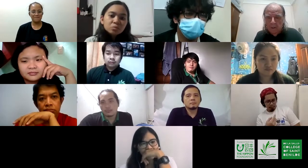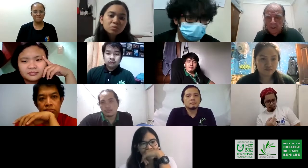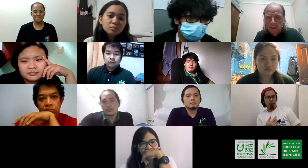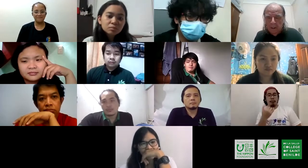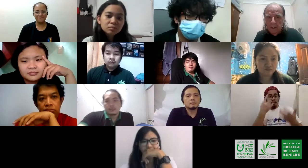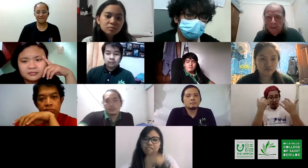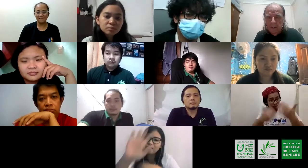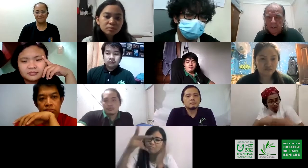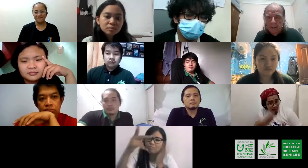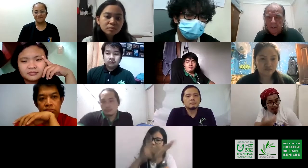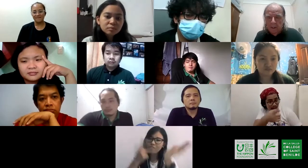2 here.